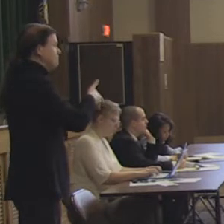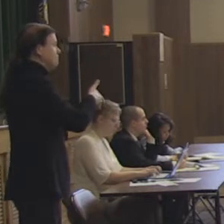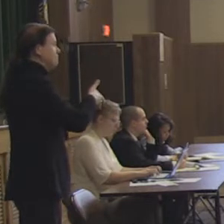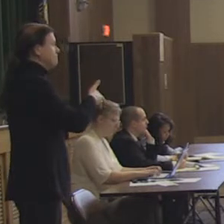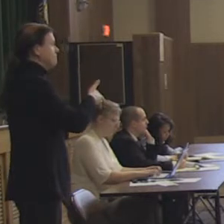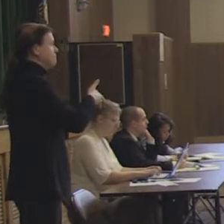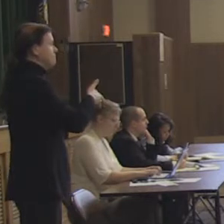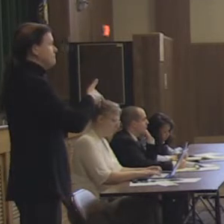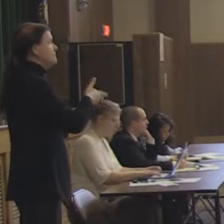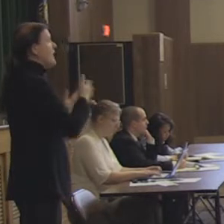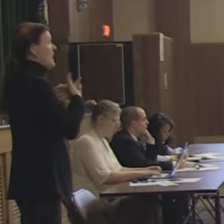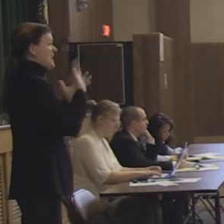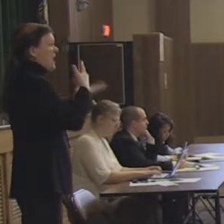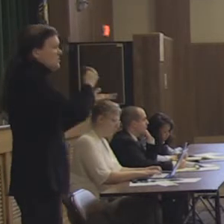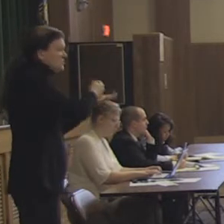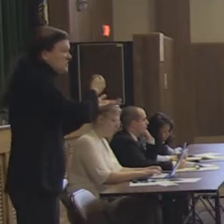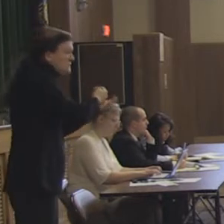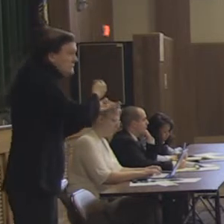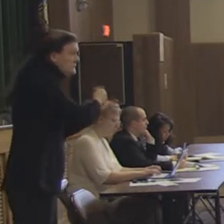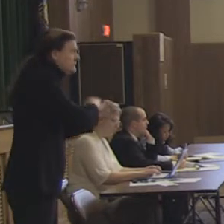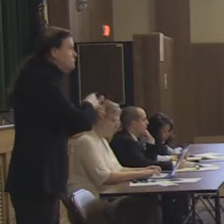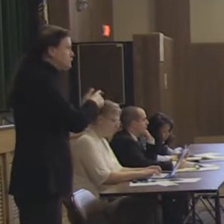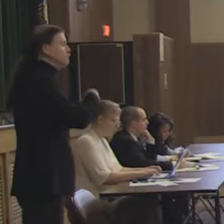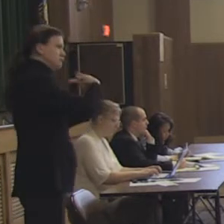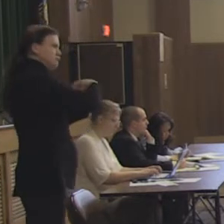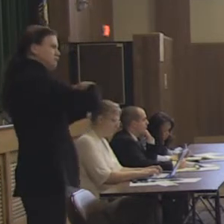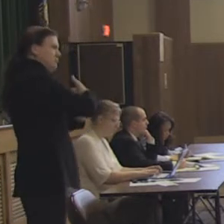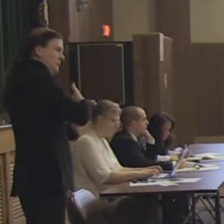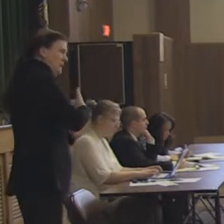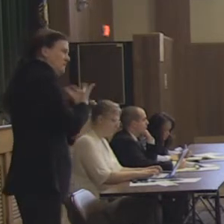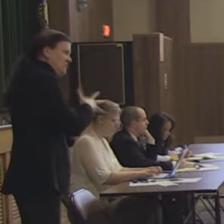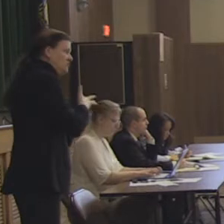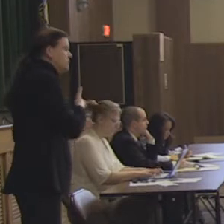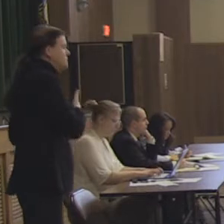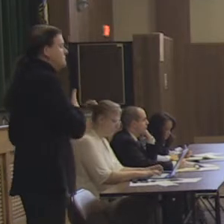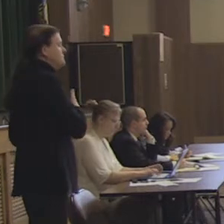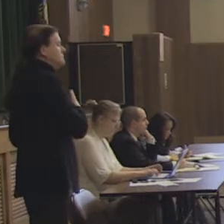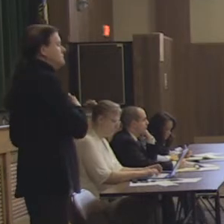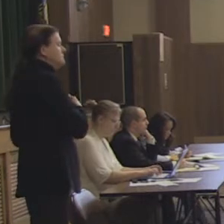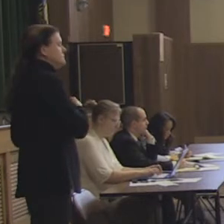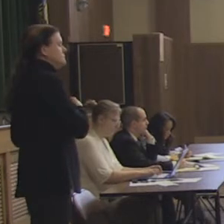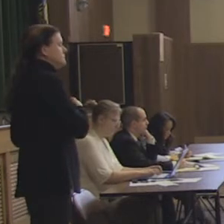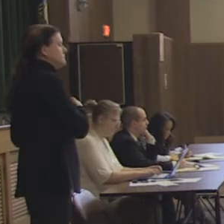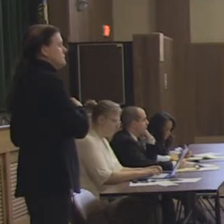of treatment and care. Then after that, I went to